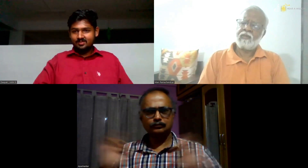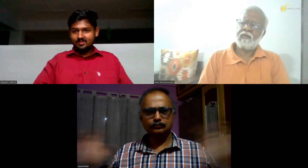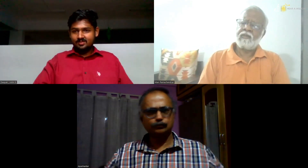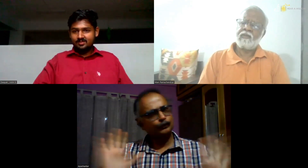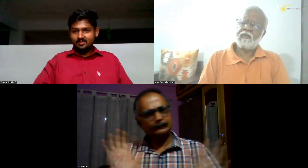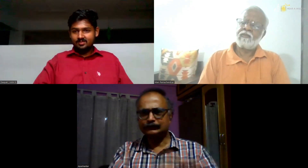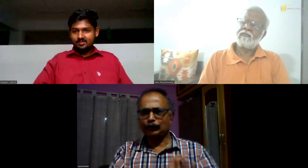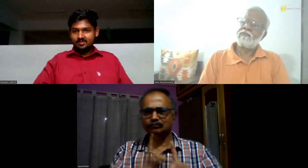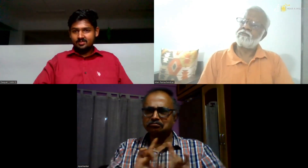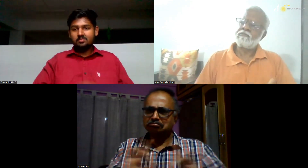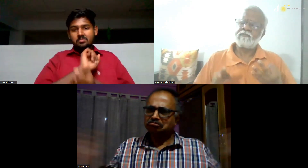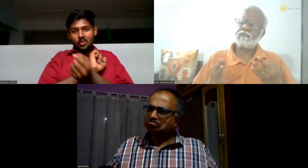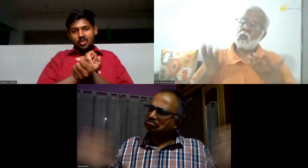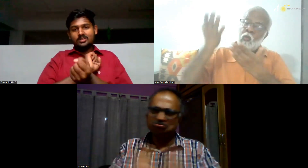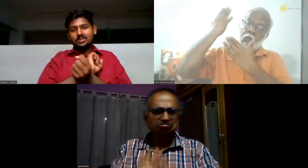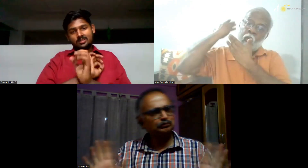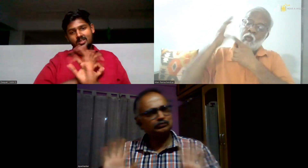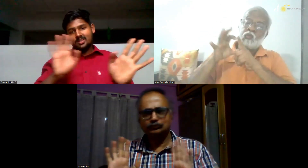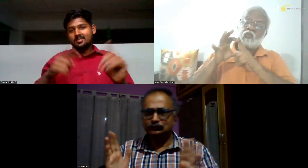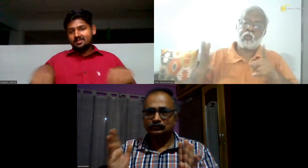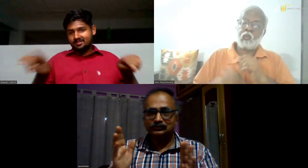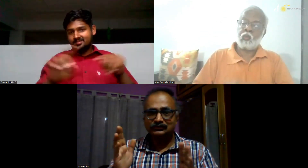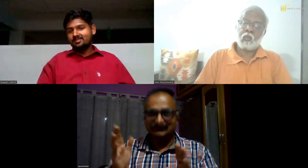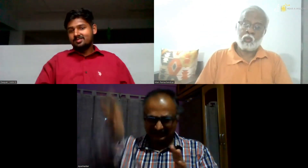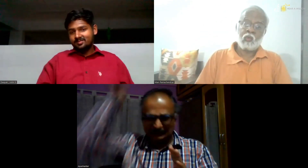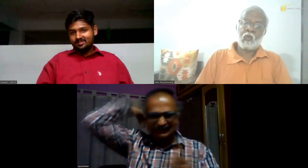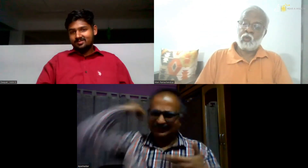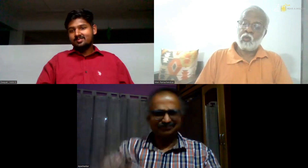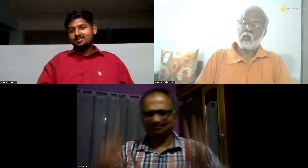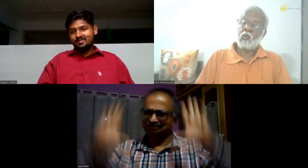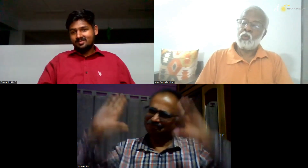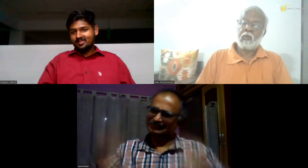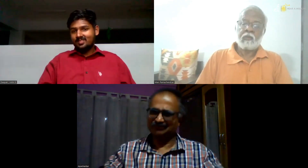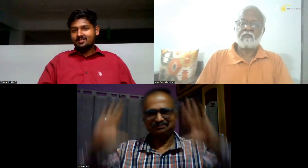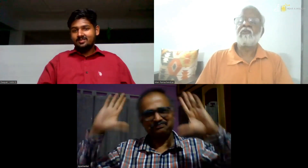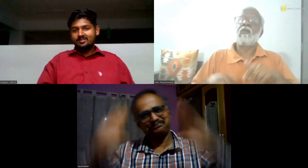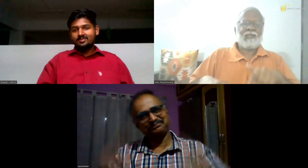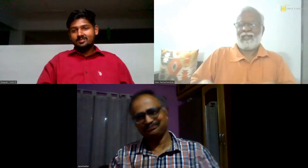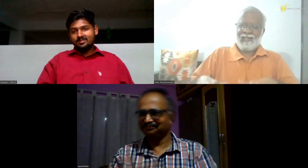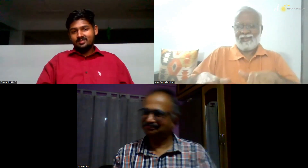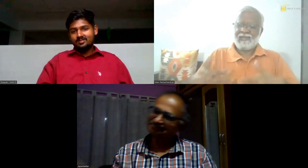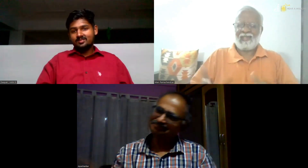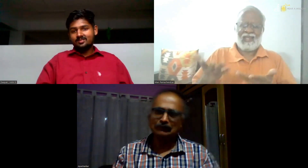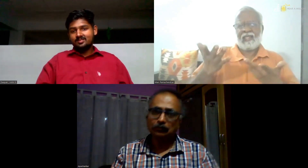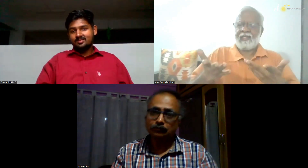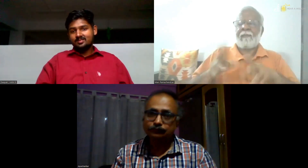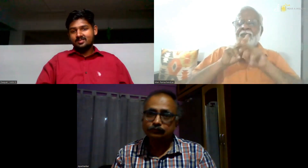there were some boys, the people who looked kind of